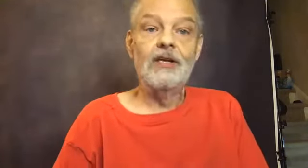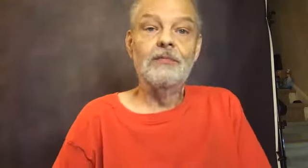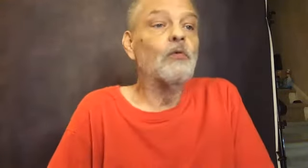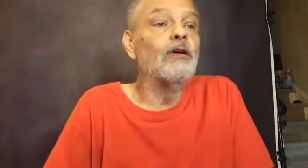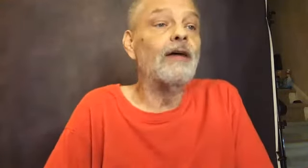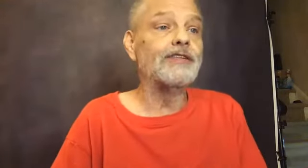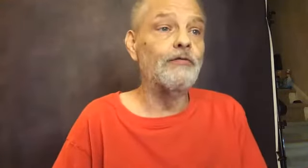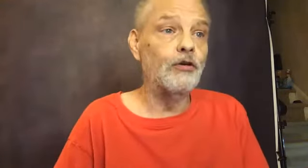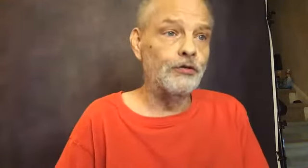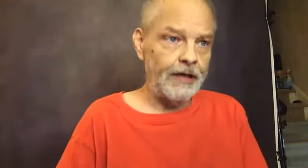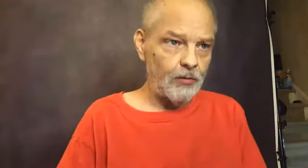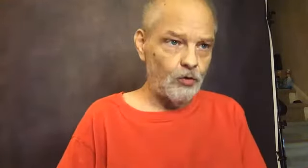But we don't have a Soviet Union anymore.